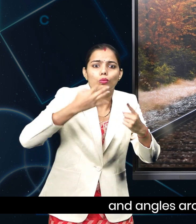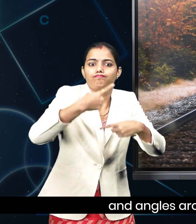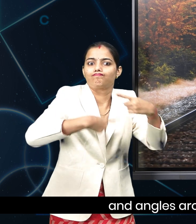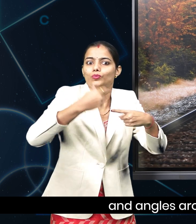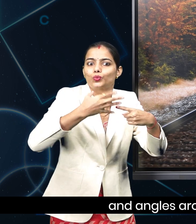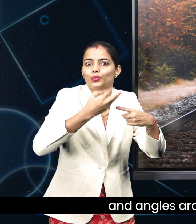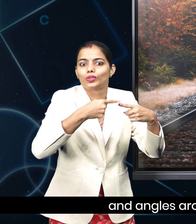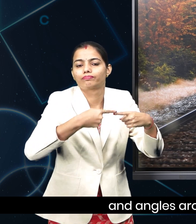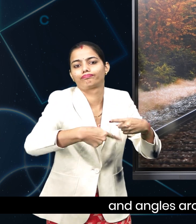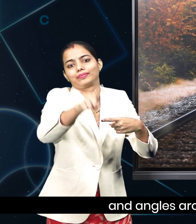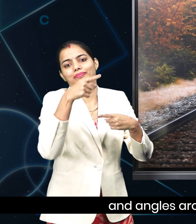way.